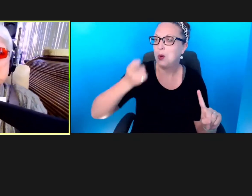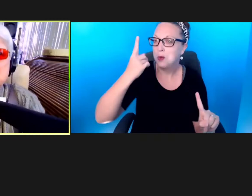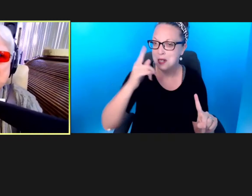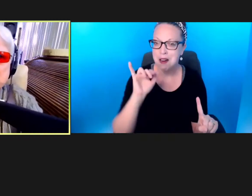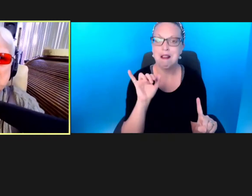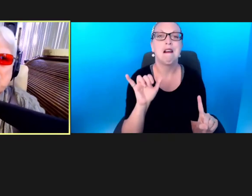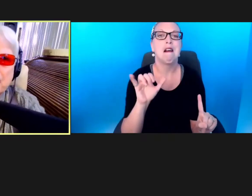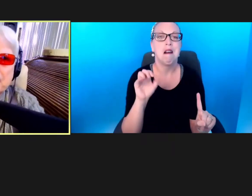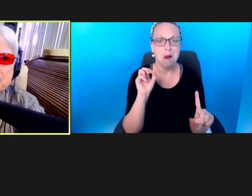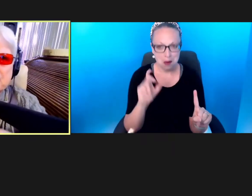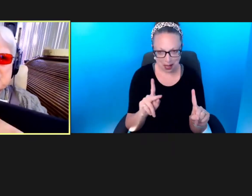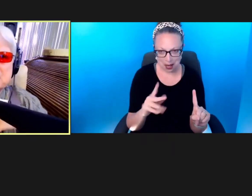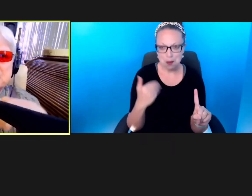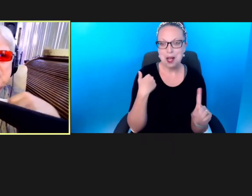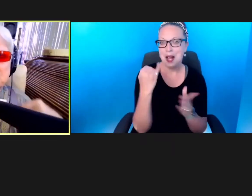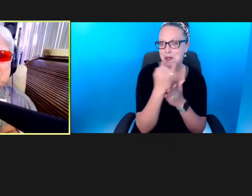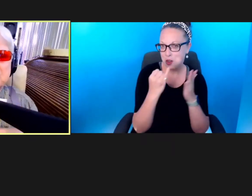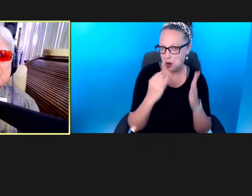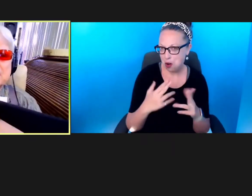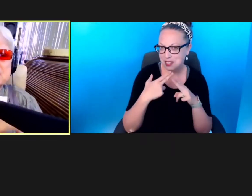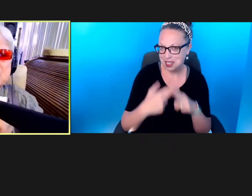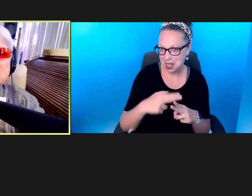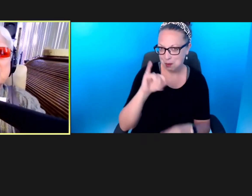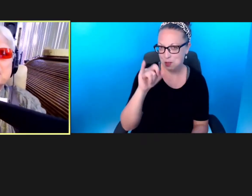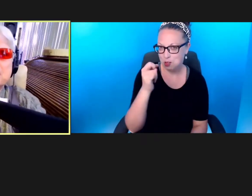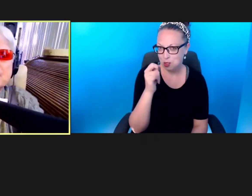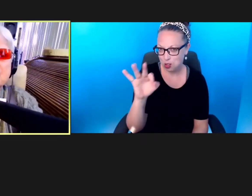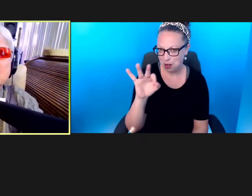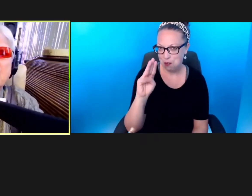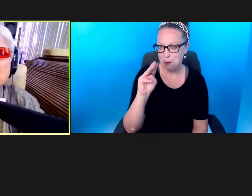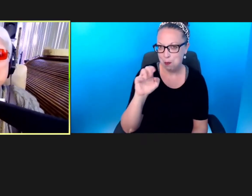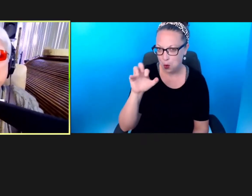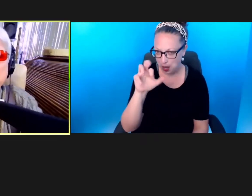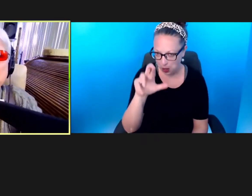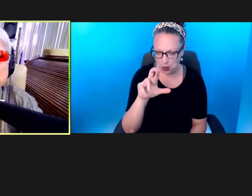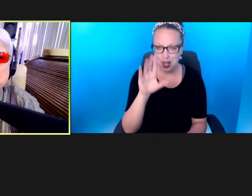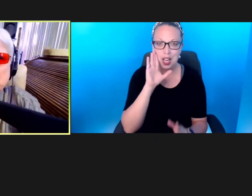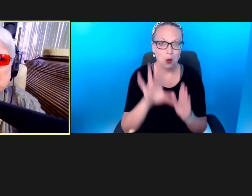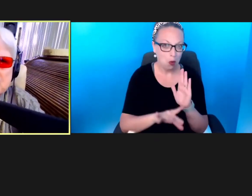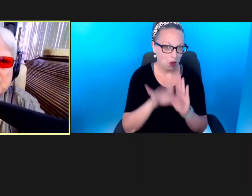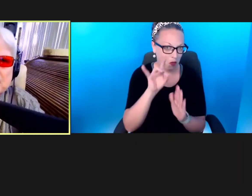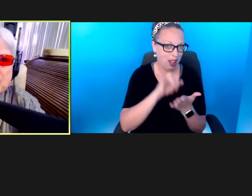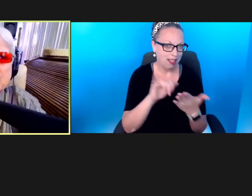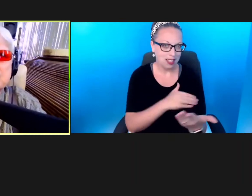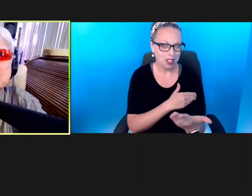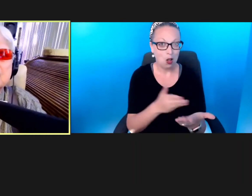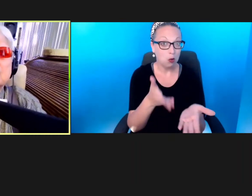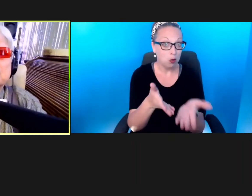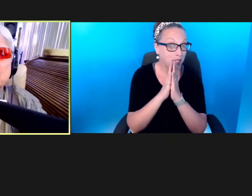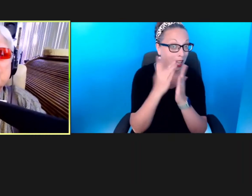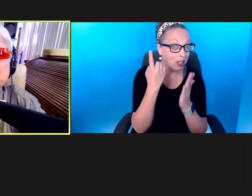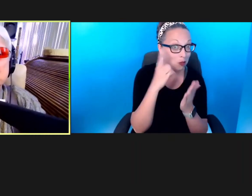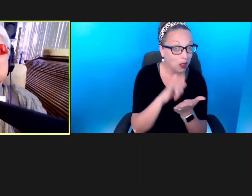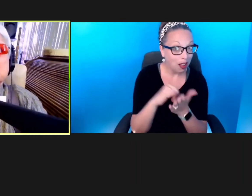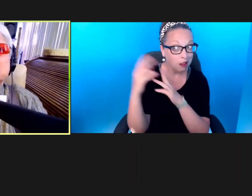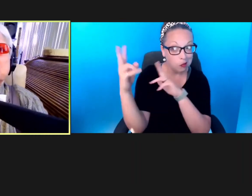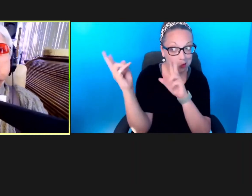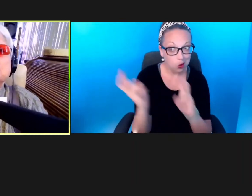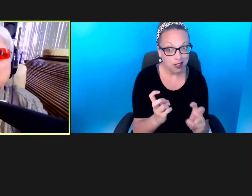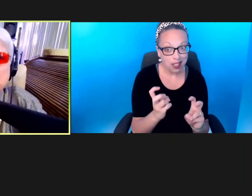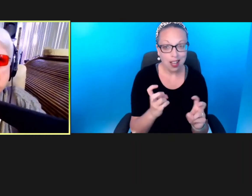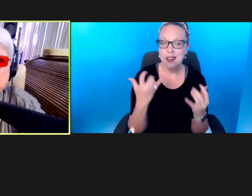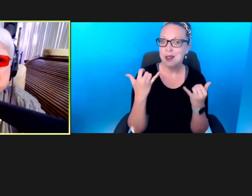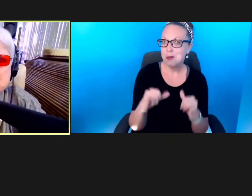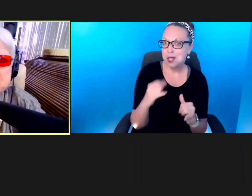is an artist named Jeff Moyer in a song called Reflections. But ask for it, pull it down, and play it for your